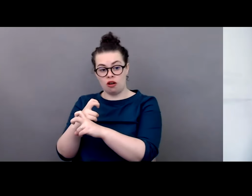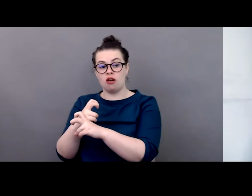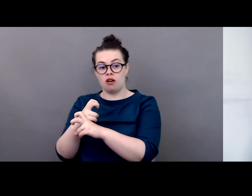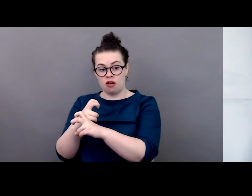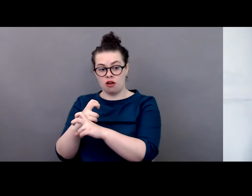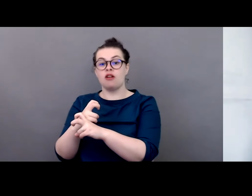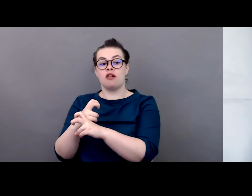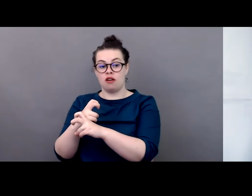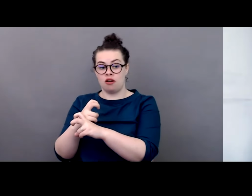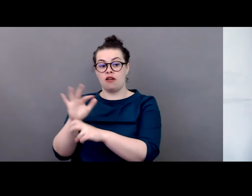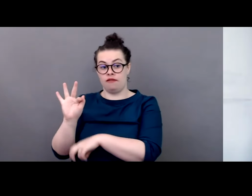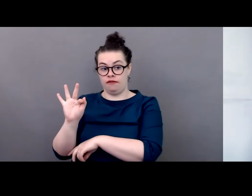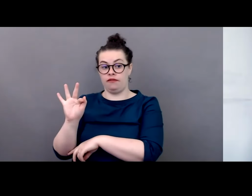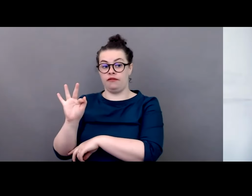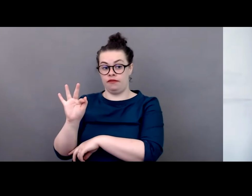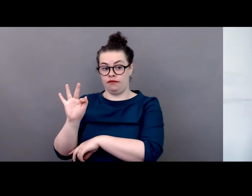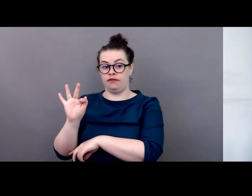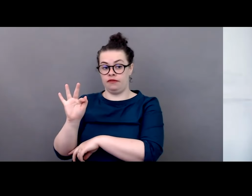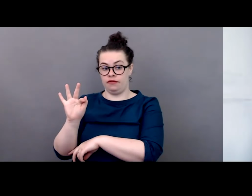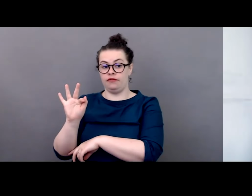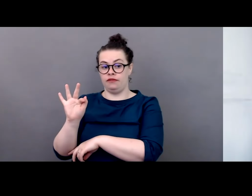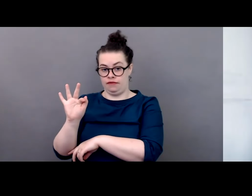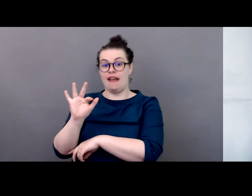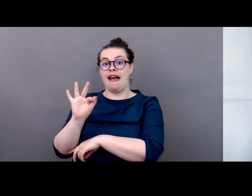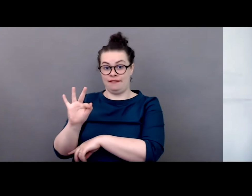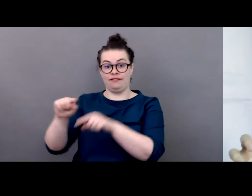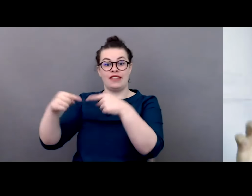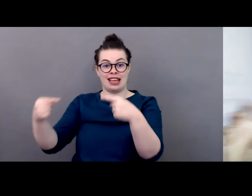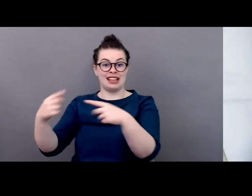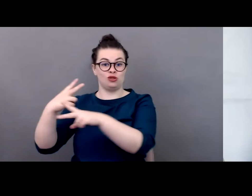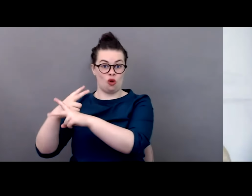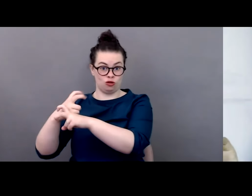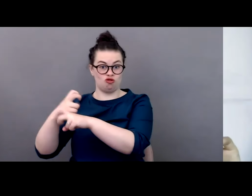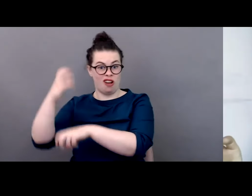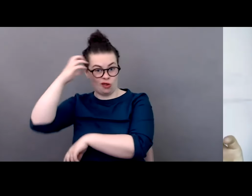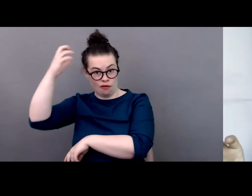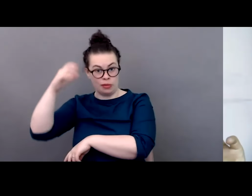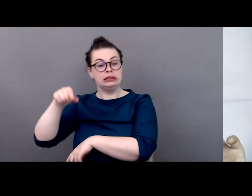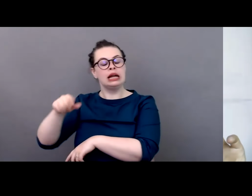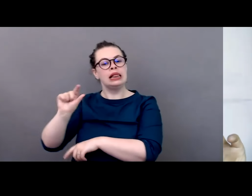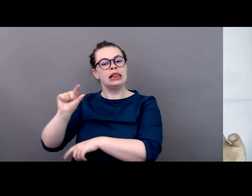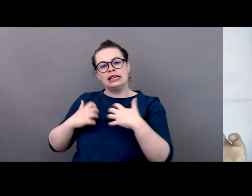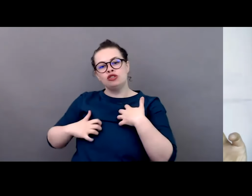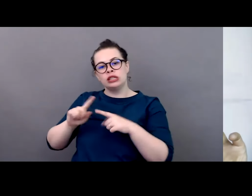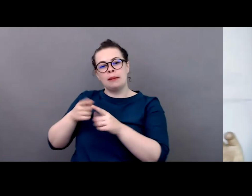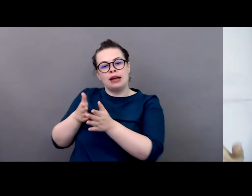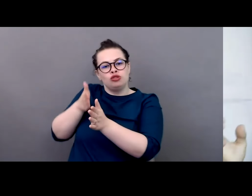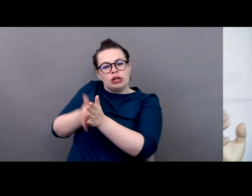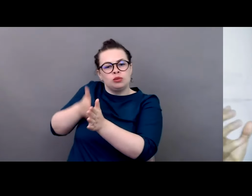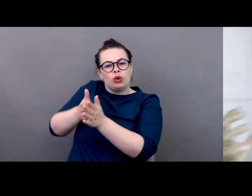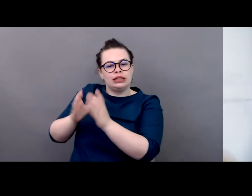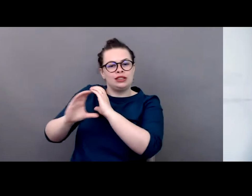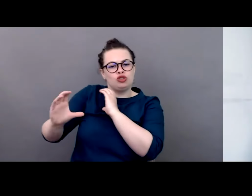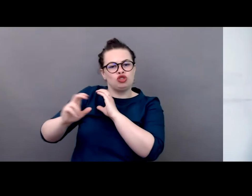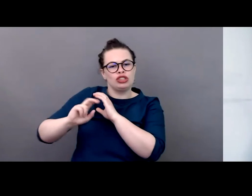living, and what are the transportation needs of persons with disabilities which